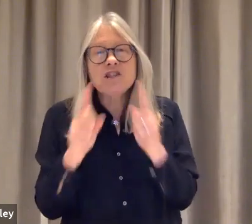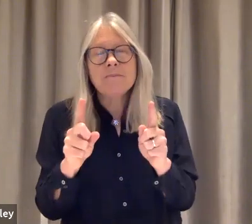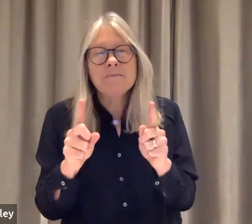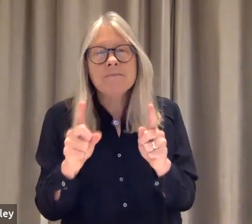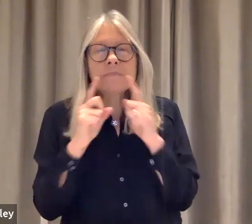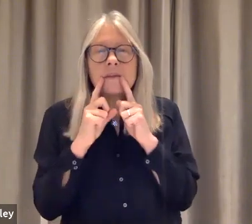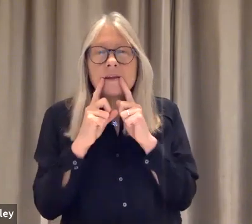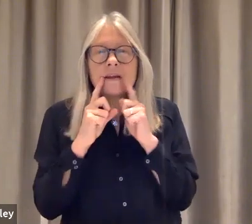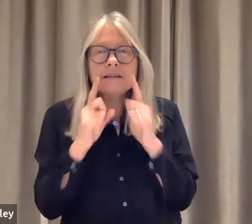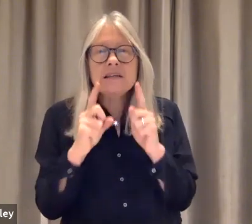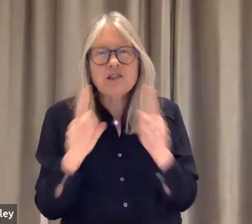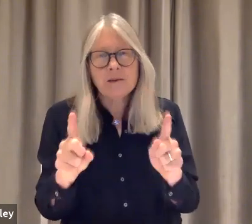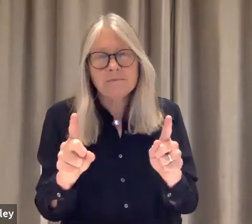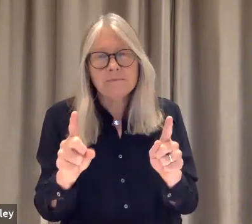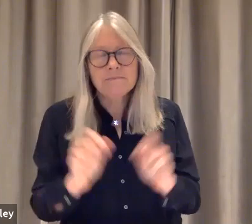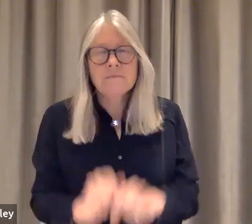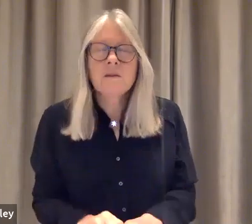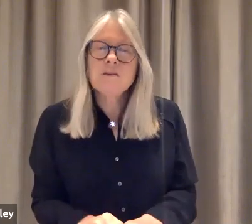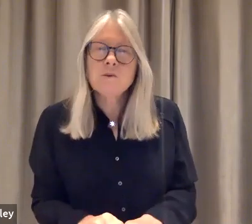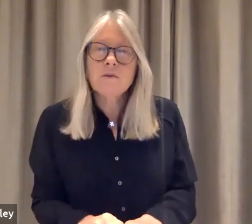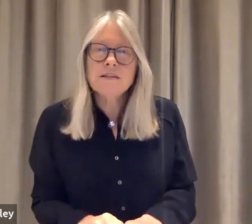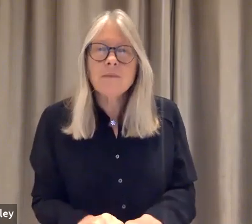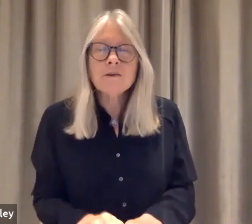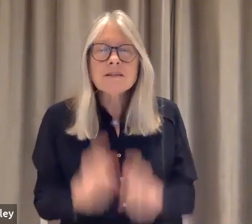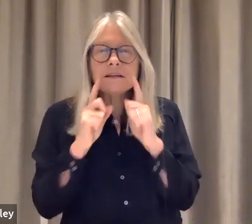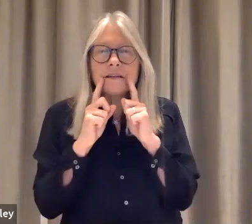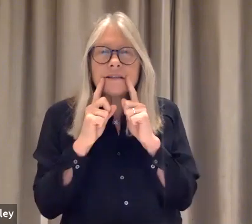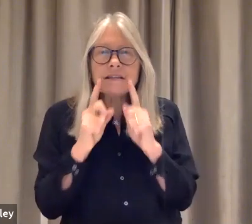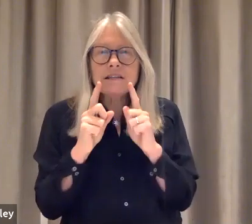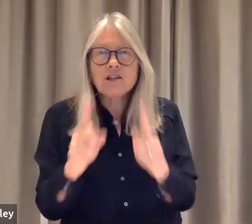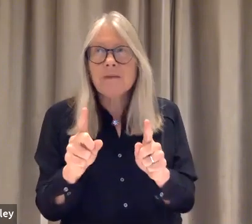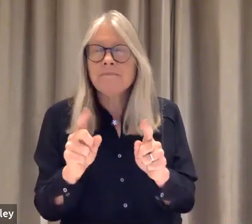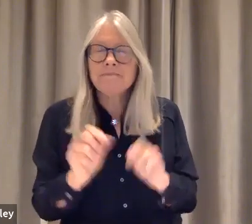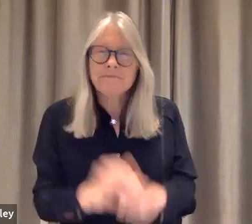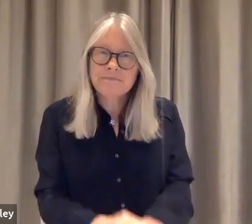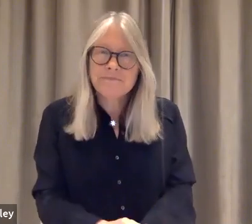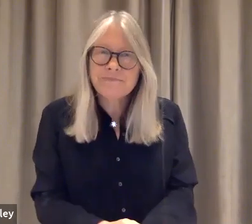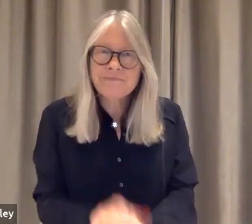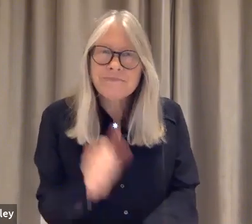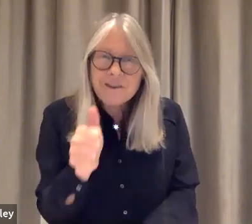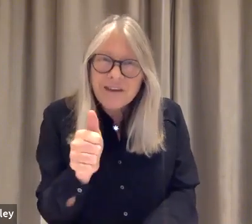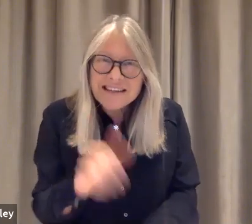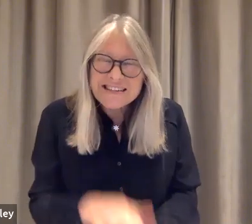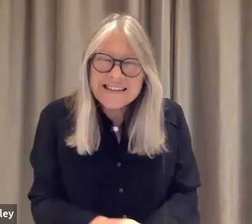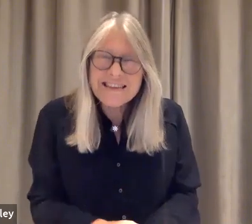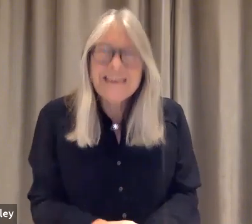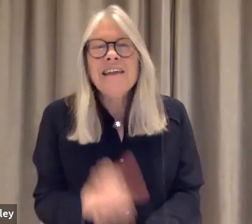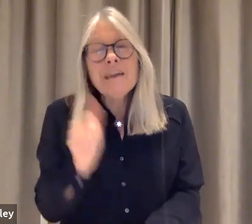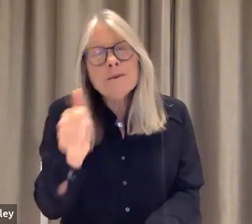teacher. Teacher. So on the syllables, teacher. Great. That was very